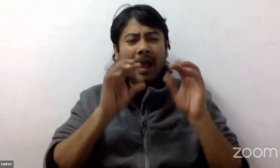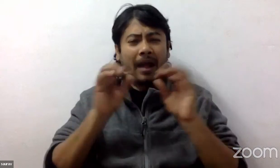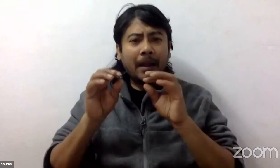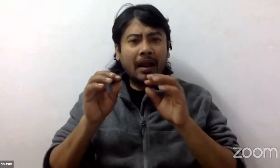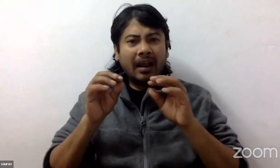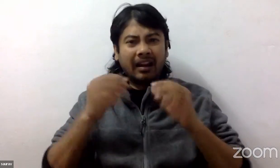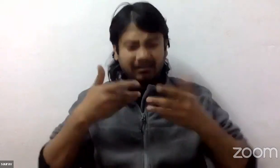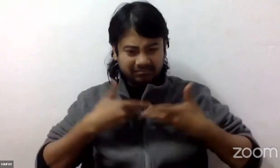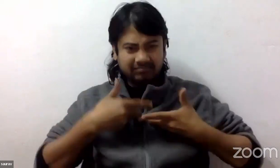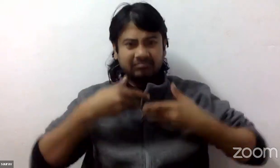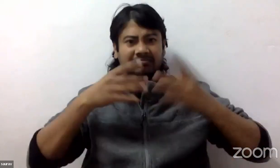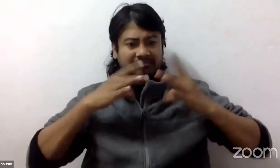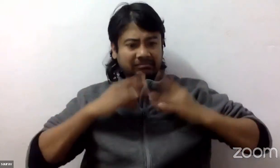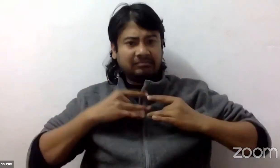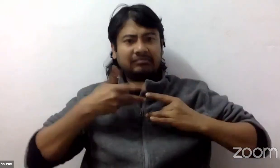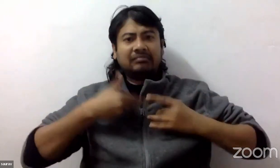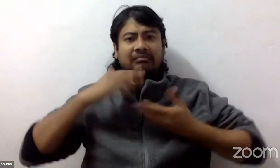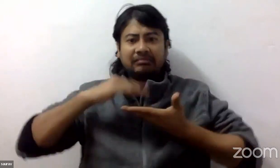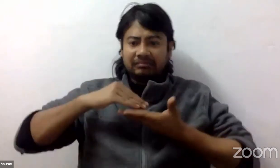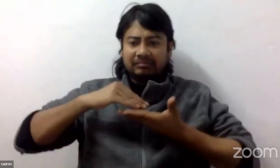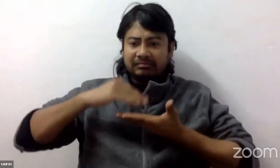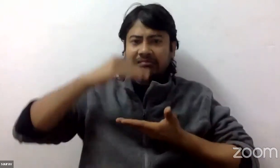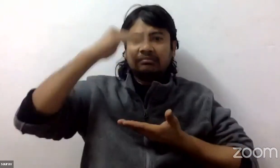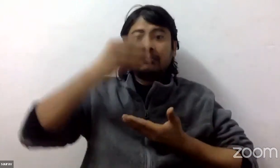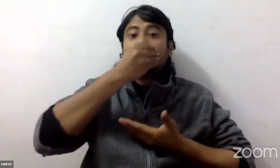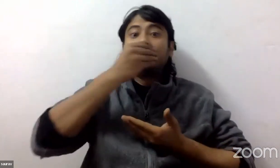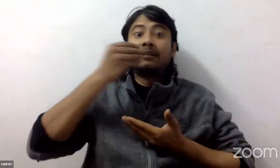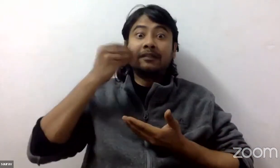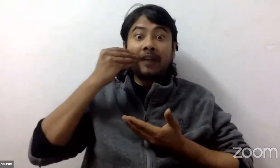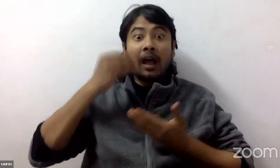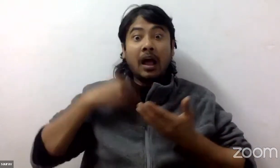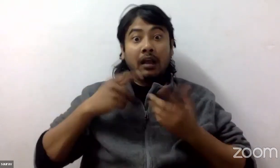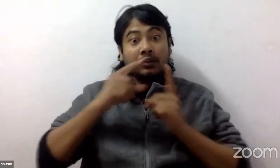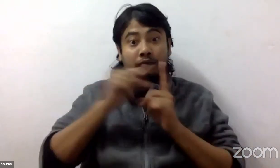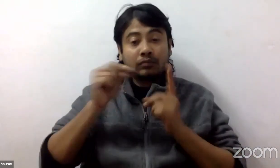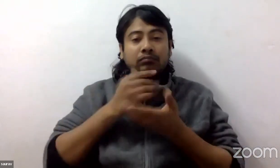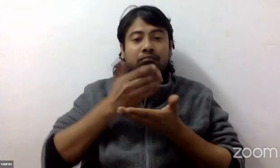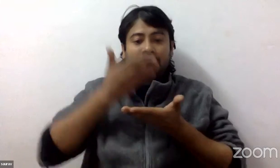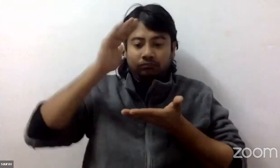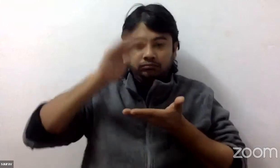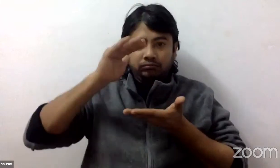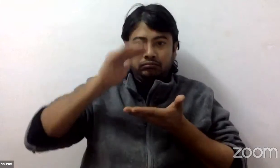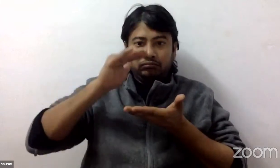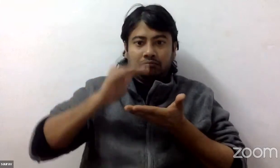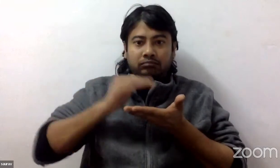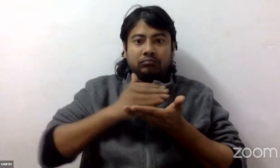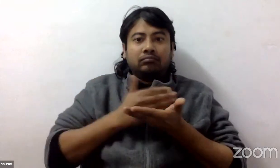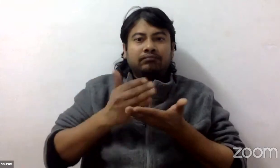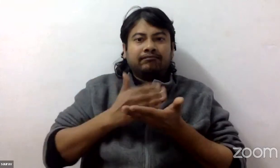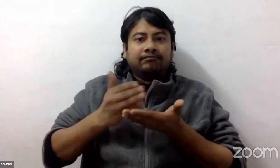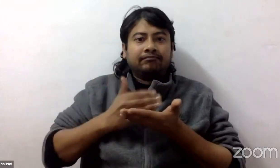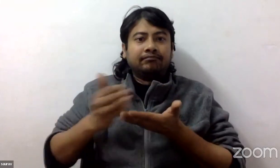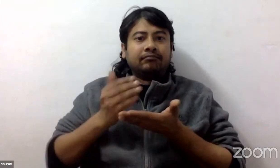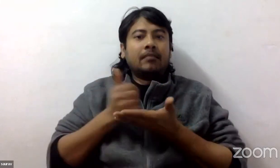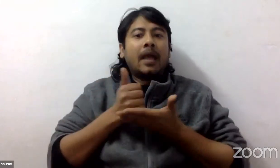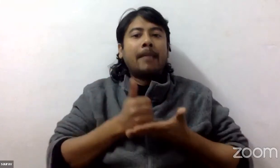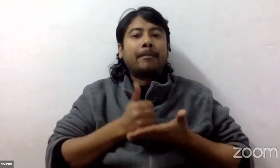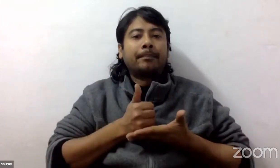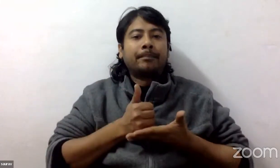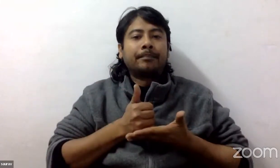of Ekadashi is not just fasting. We must do more of chanting, and we should